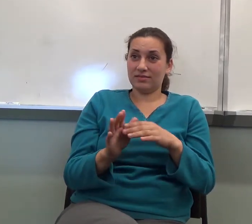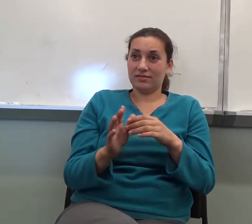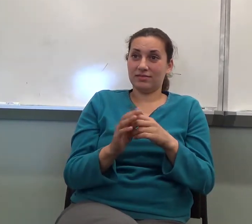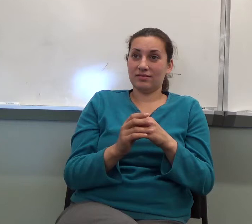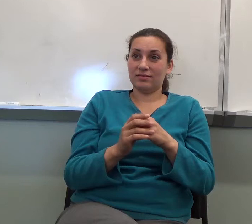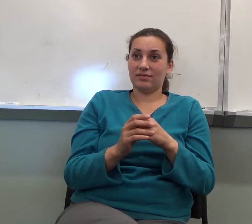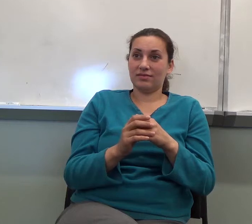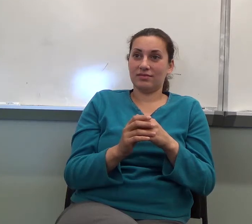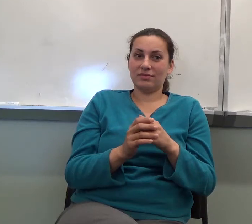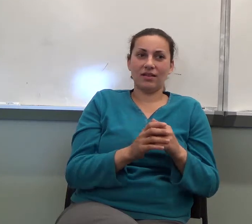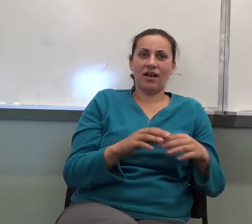sold